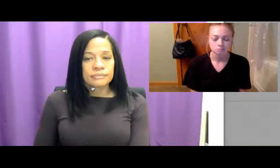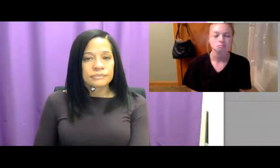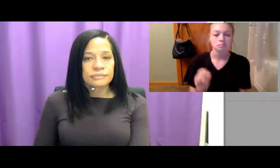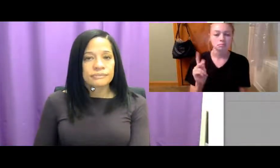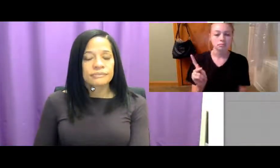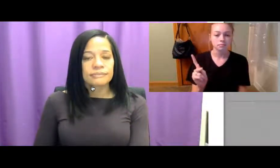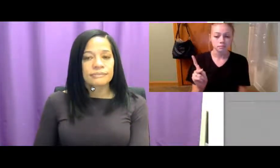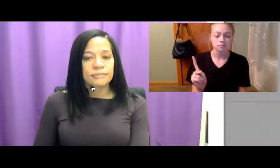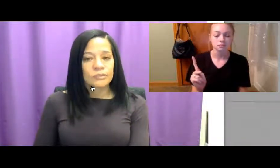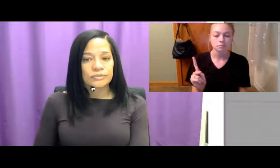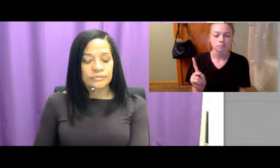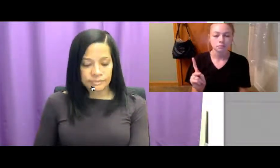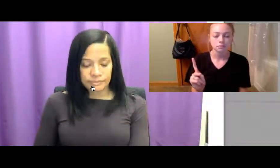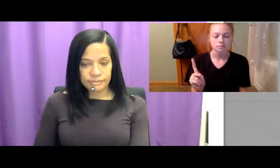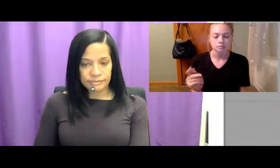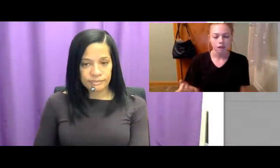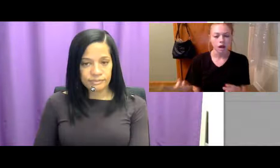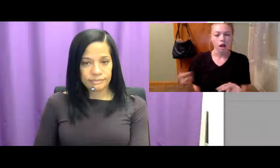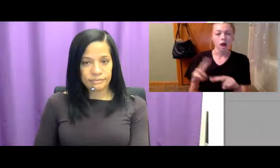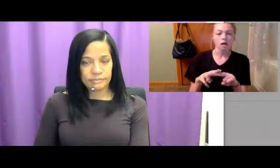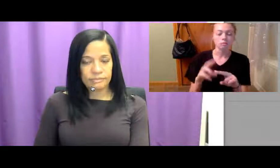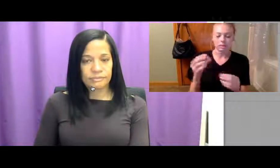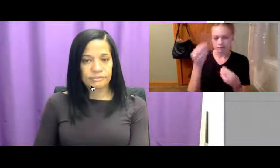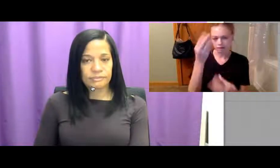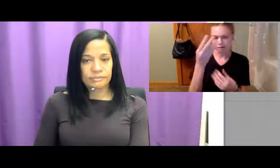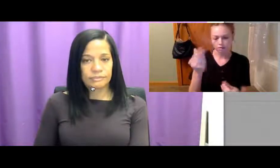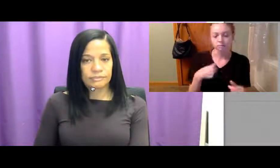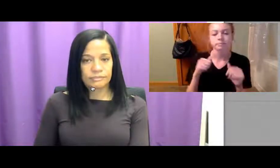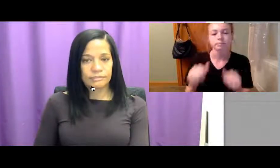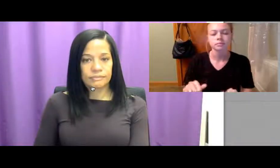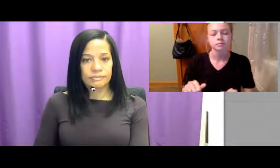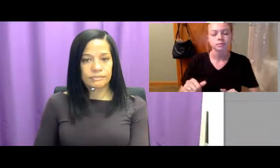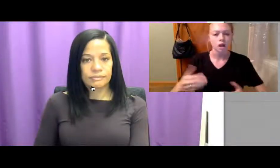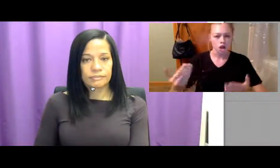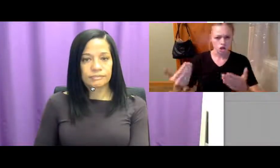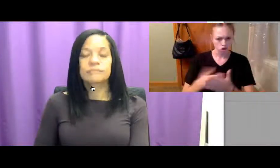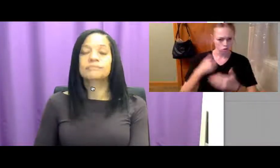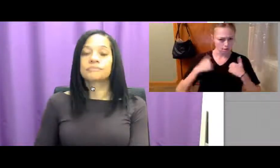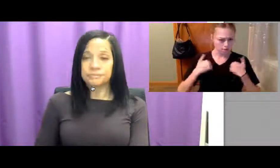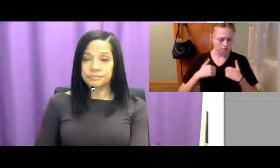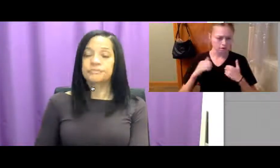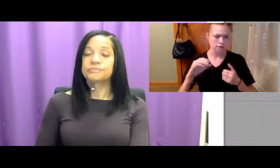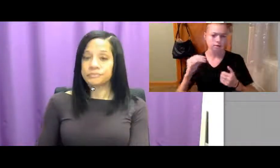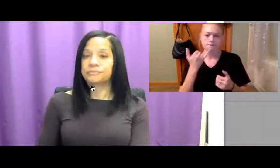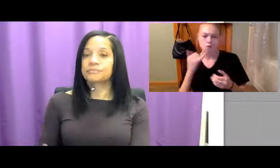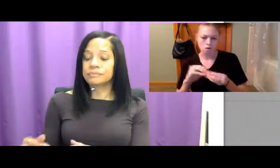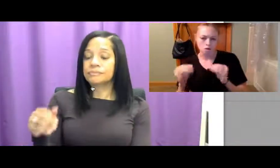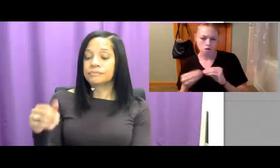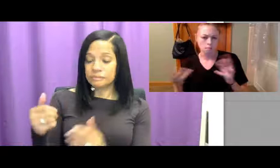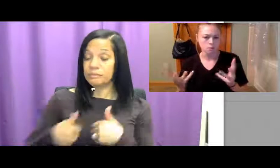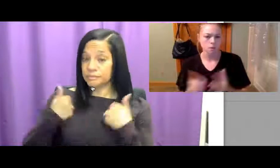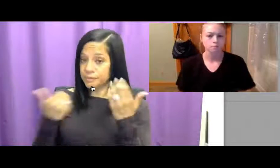Okay. Now I can update your information. What is your new address and phone number?